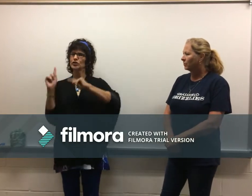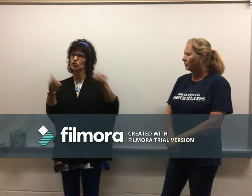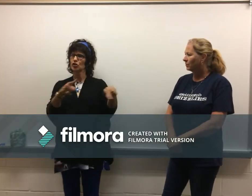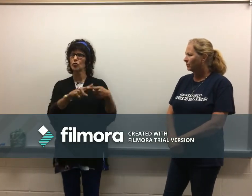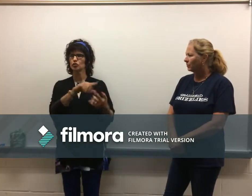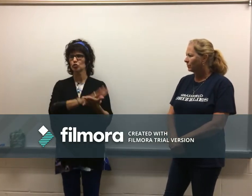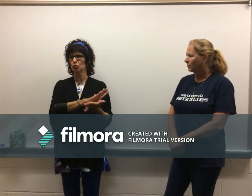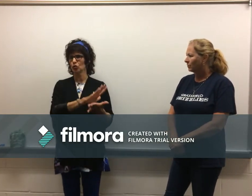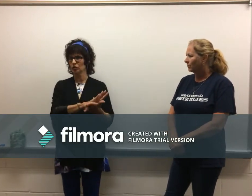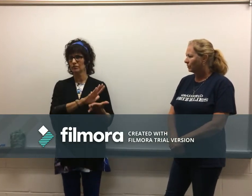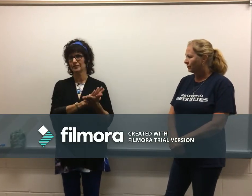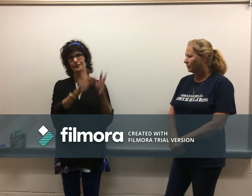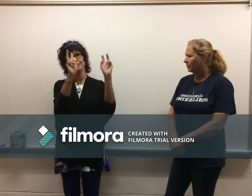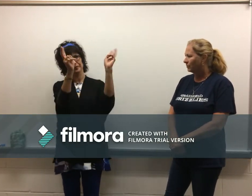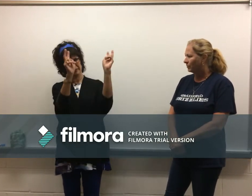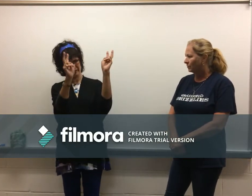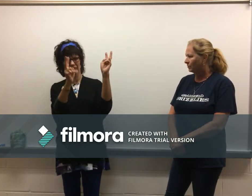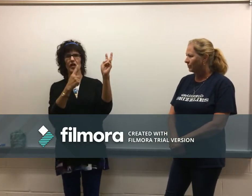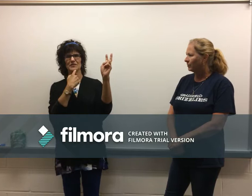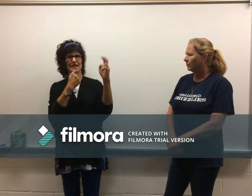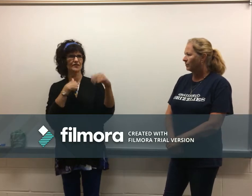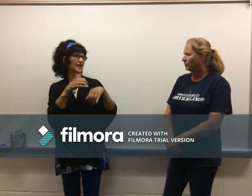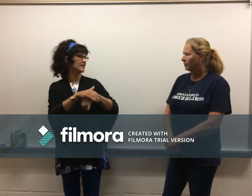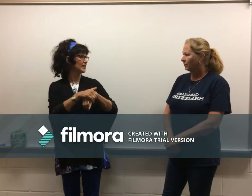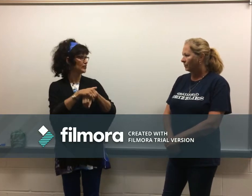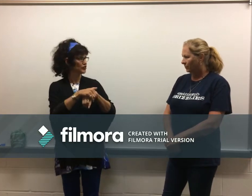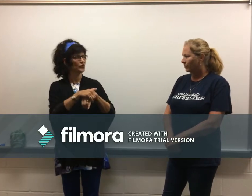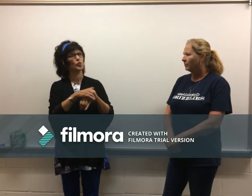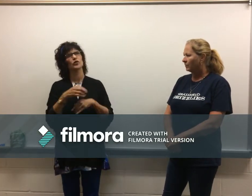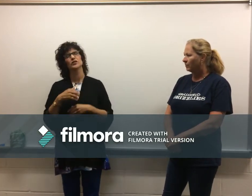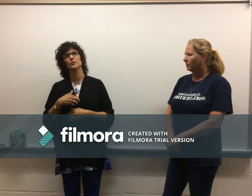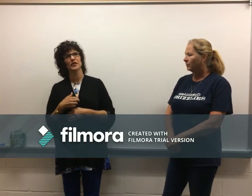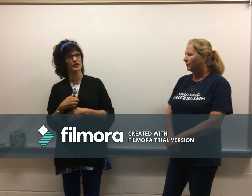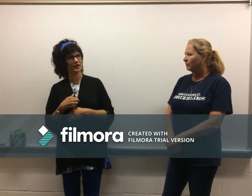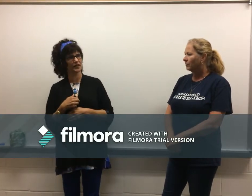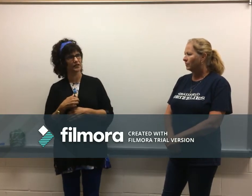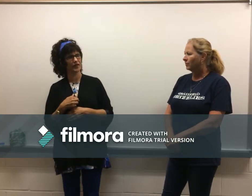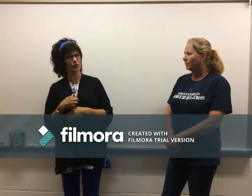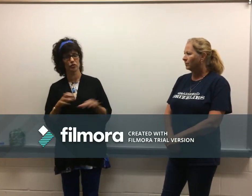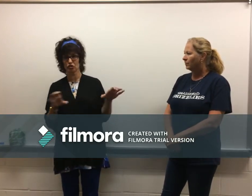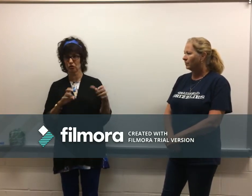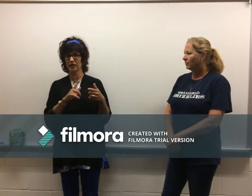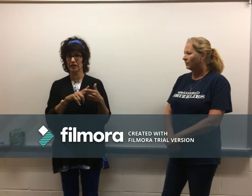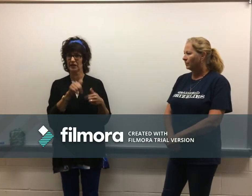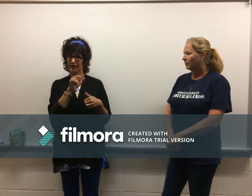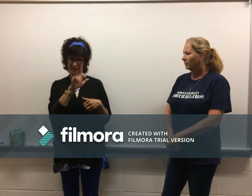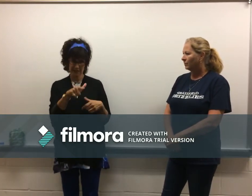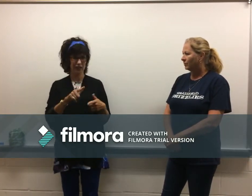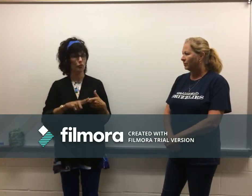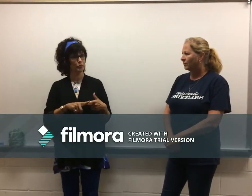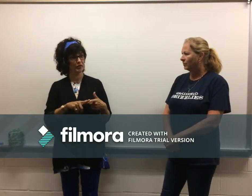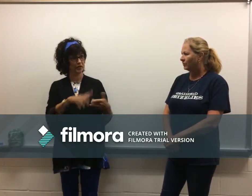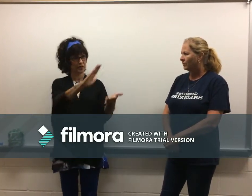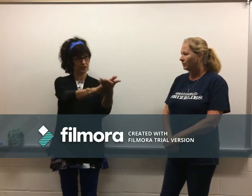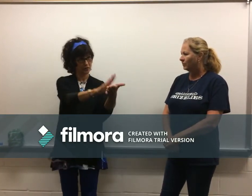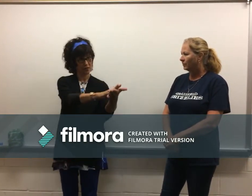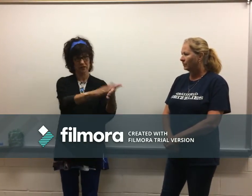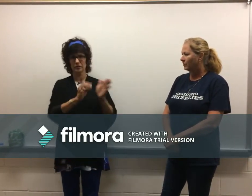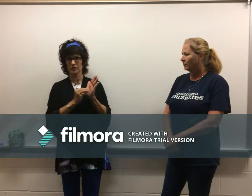Students go to school. I'm saying that in English, of course, but if I was doing it in ASL, it would be